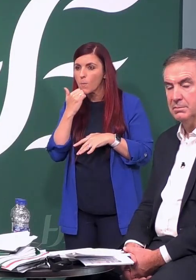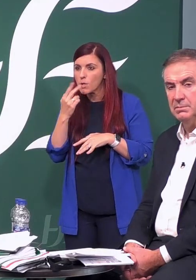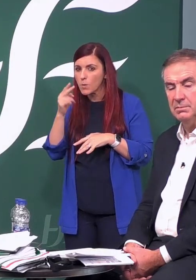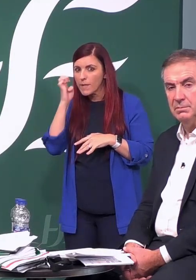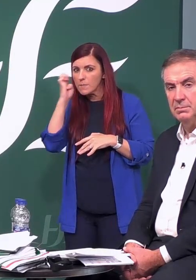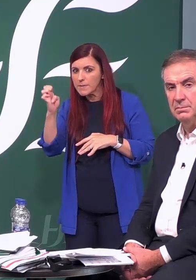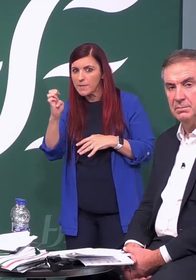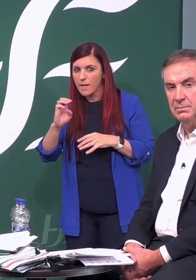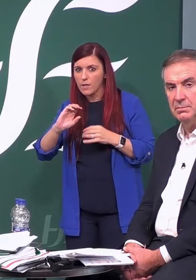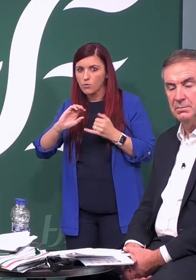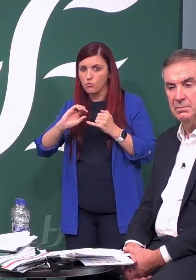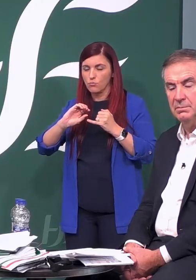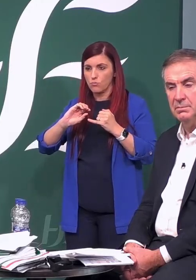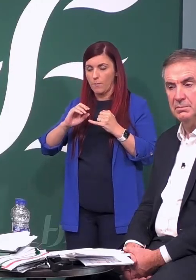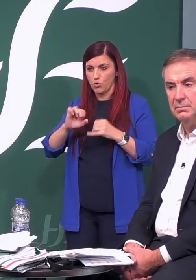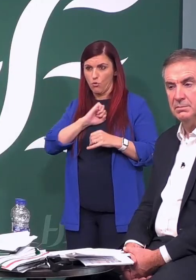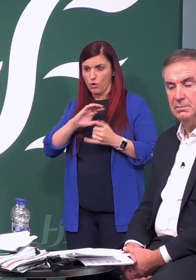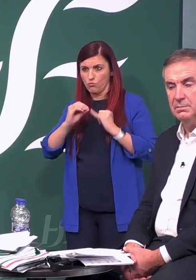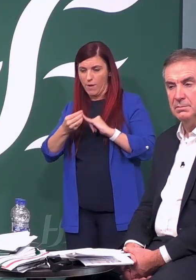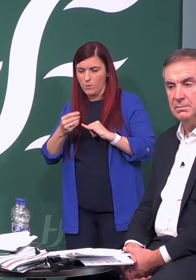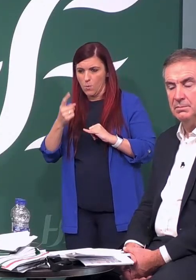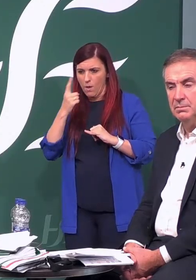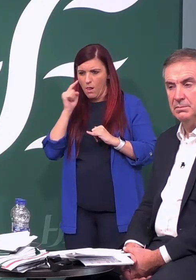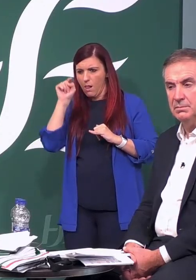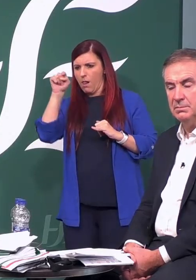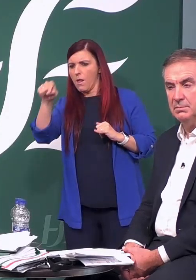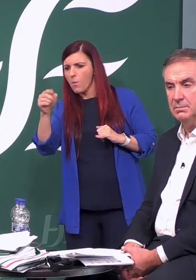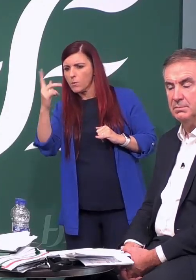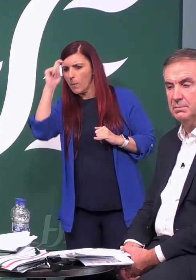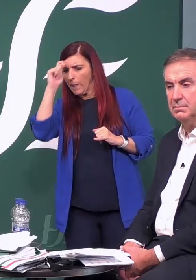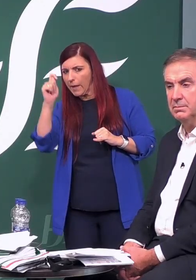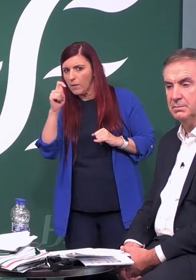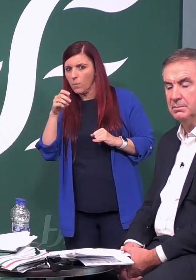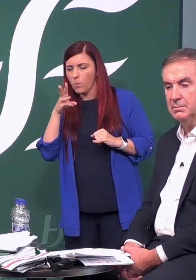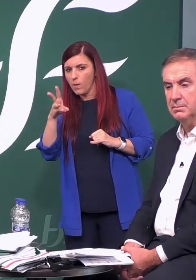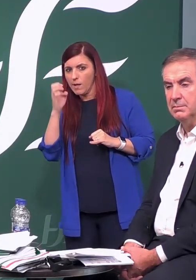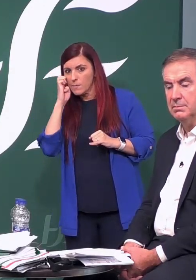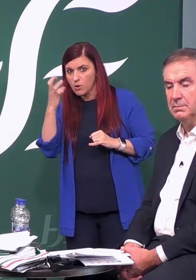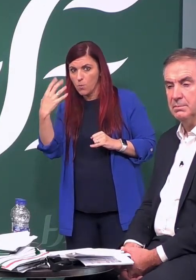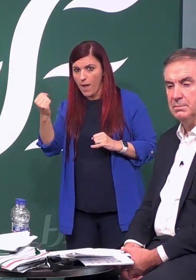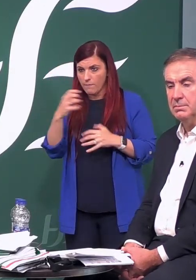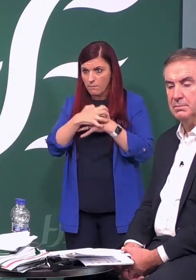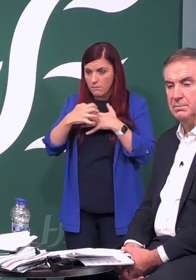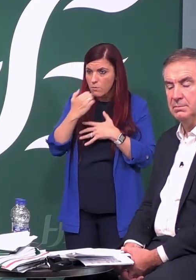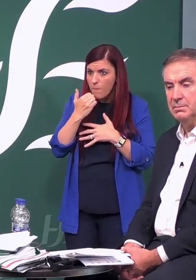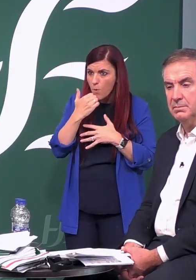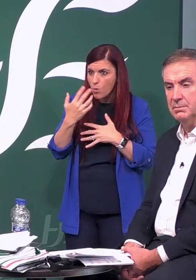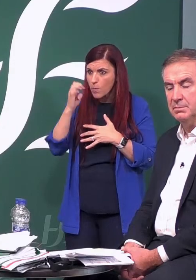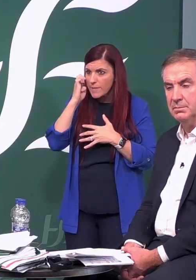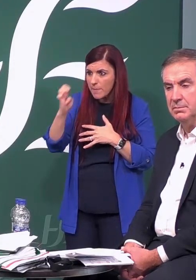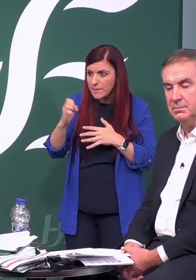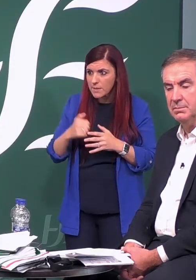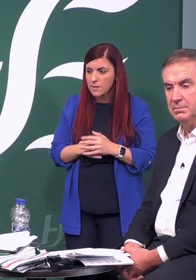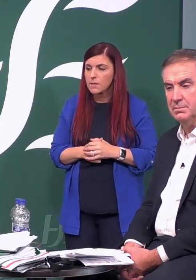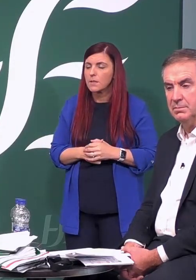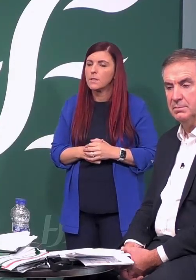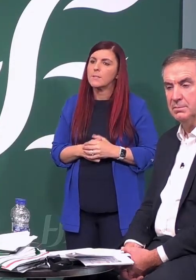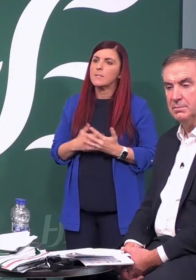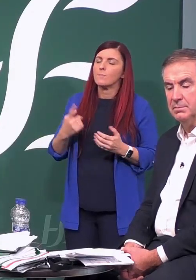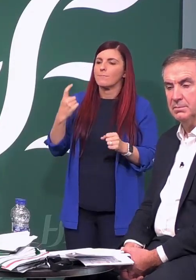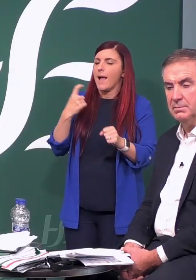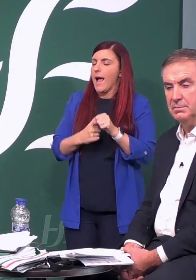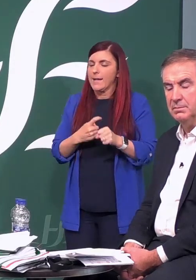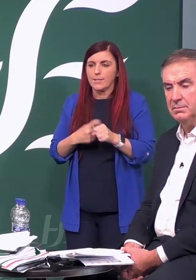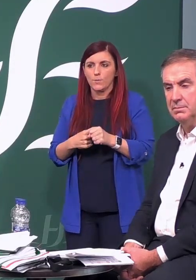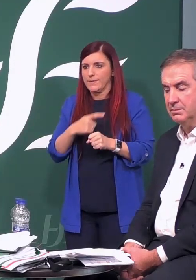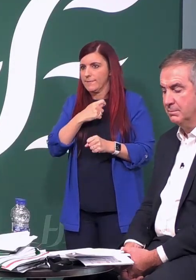trying to project forward in terms of how many beds you actually need for these people. So do you have a number? Do you have a rough idea of what's It's looking? always hard. All we can do